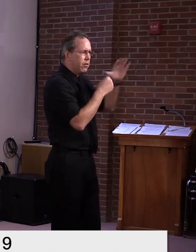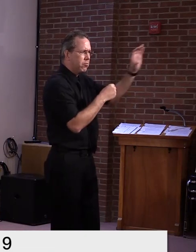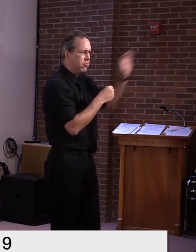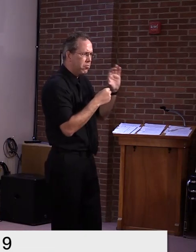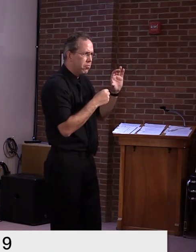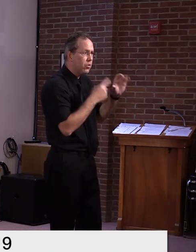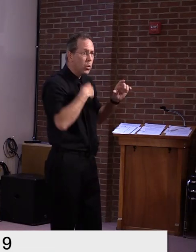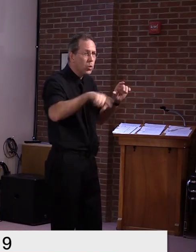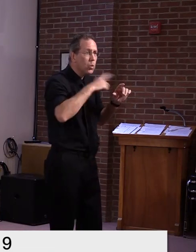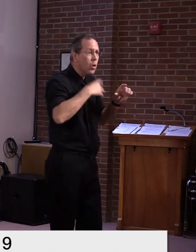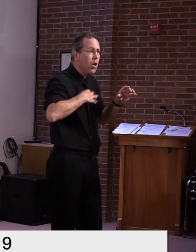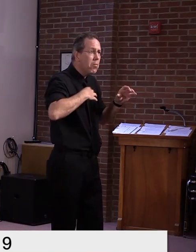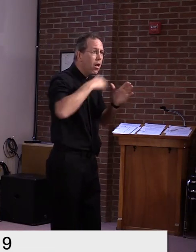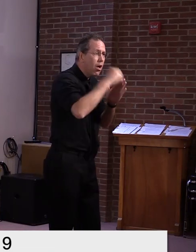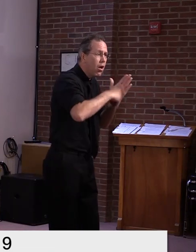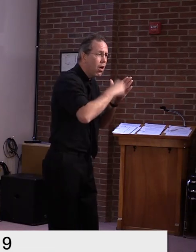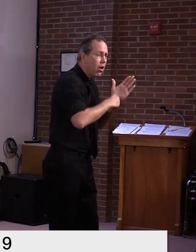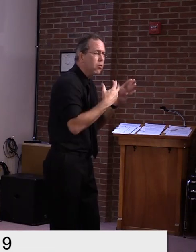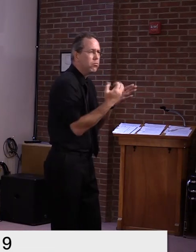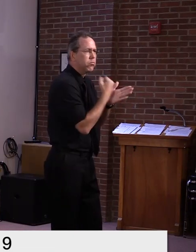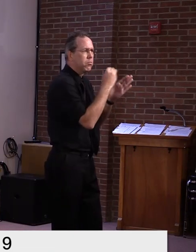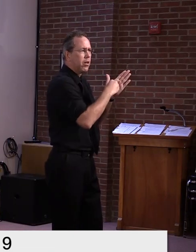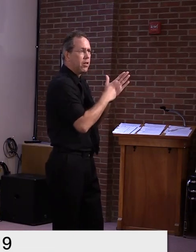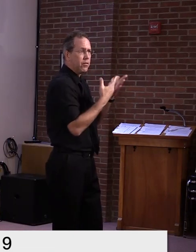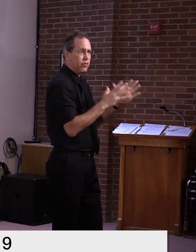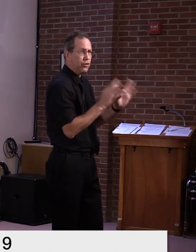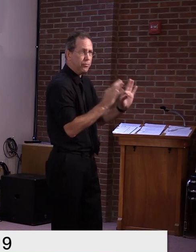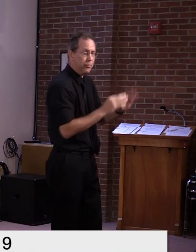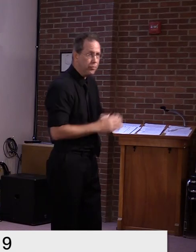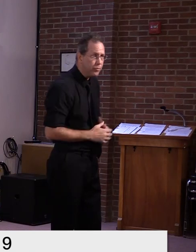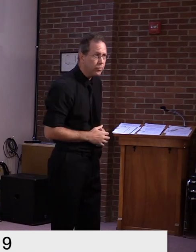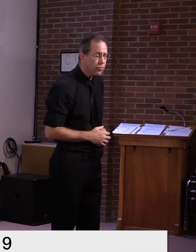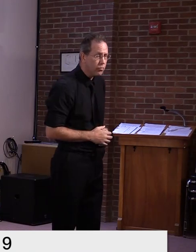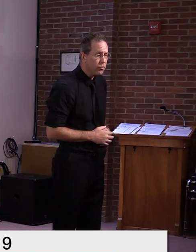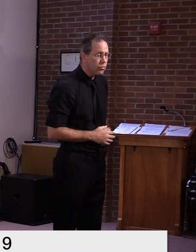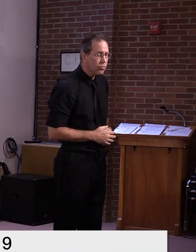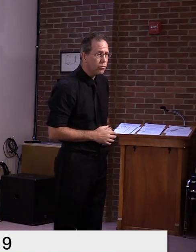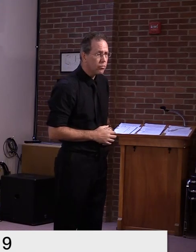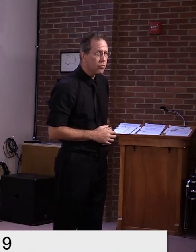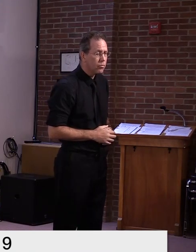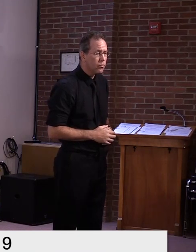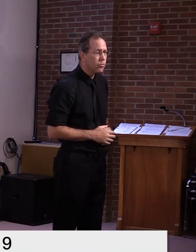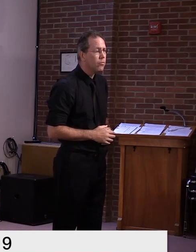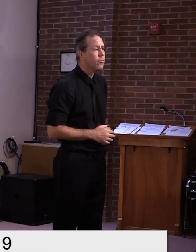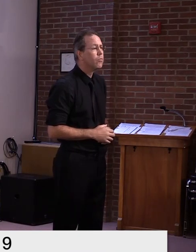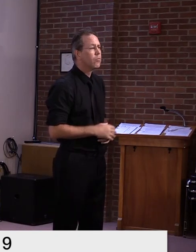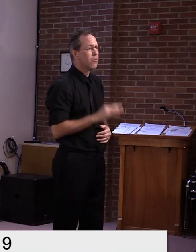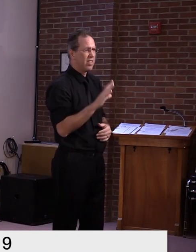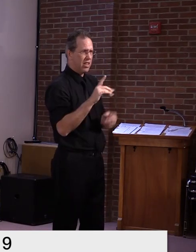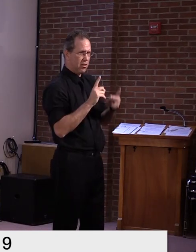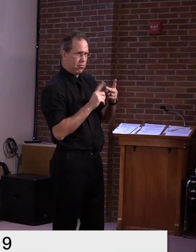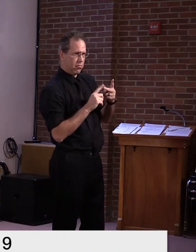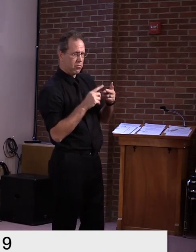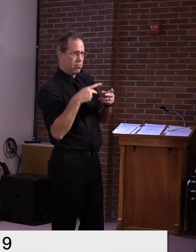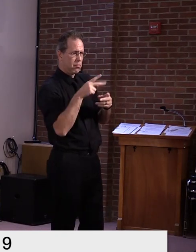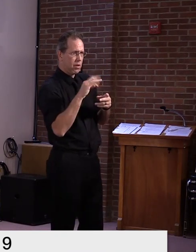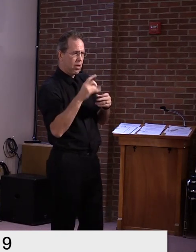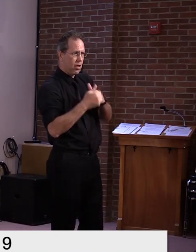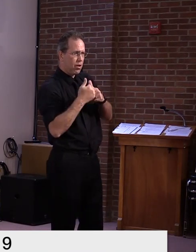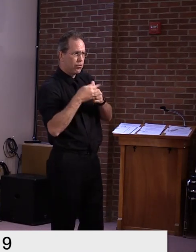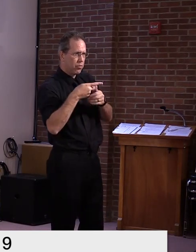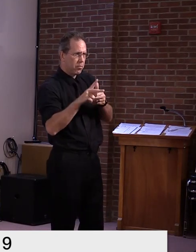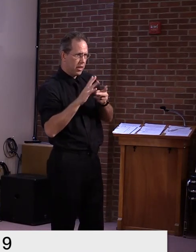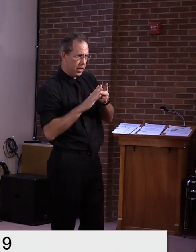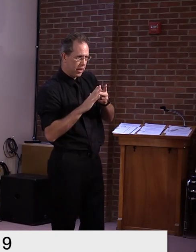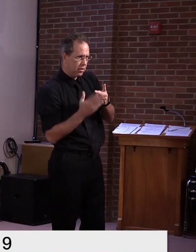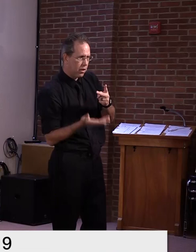the application portal. In addition to the hazardous pay grants, I want to give you an update on the Healthcare Stabilization